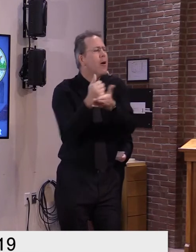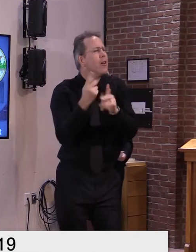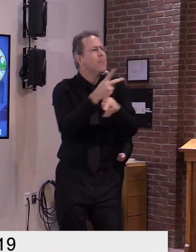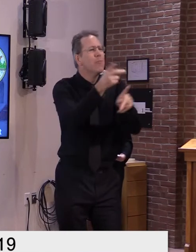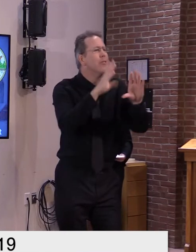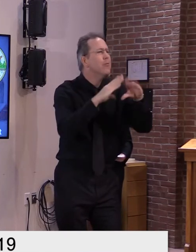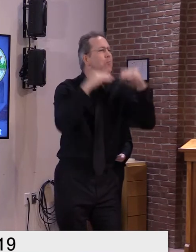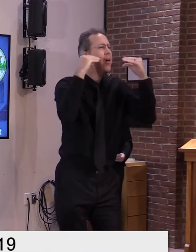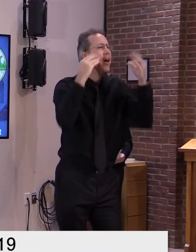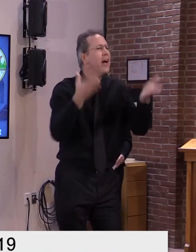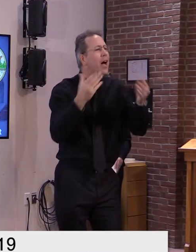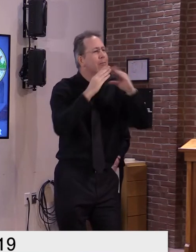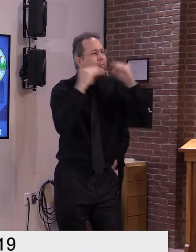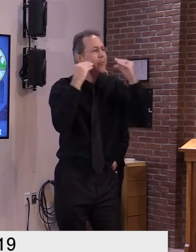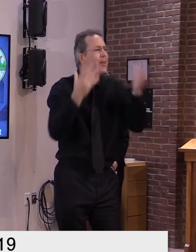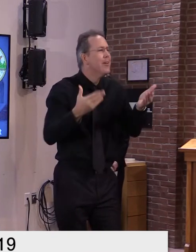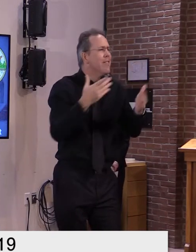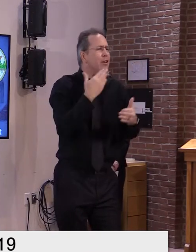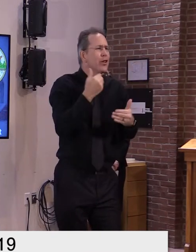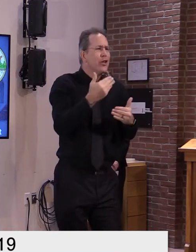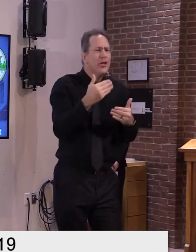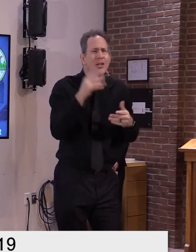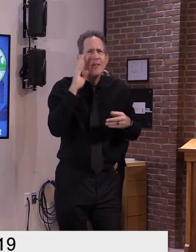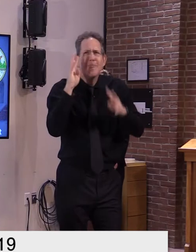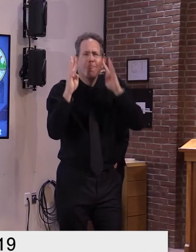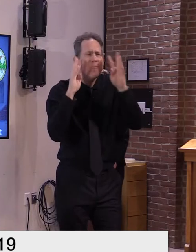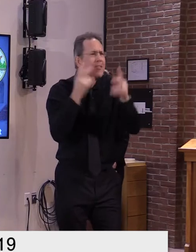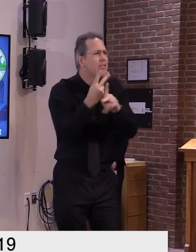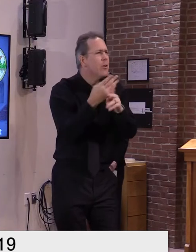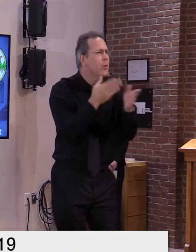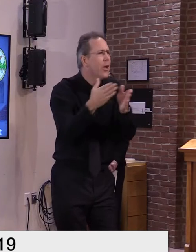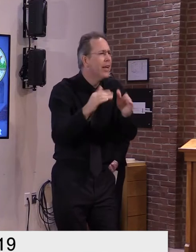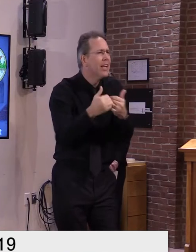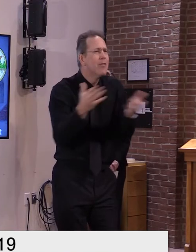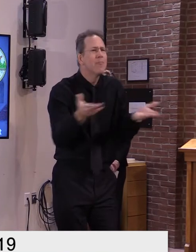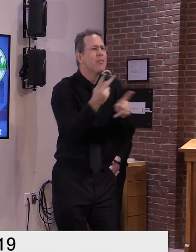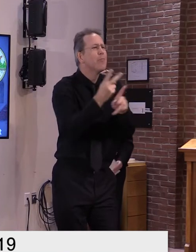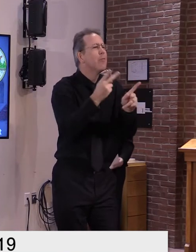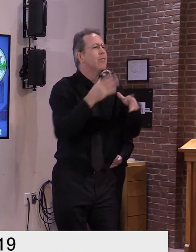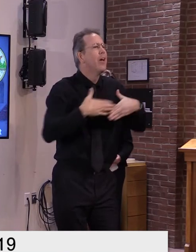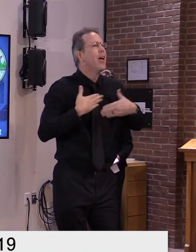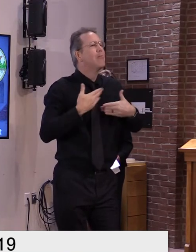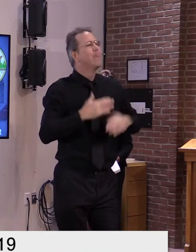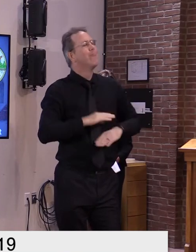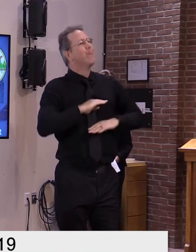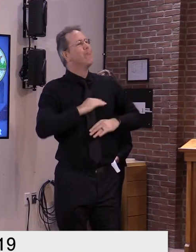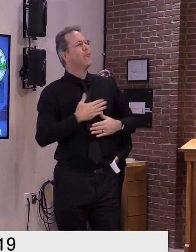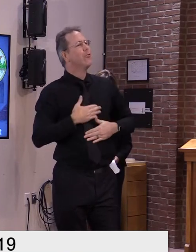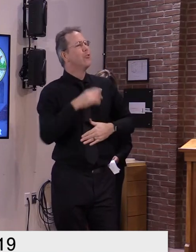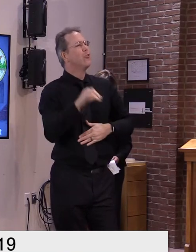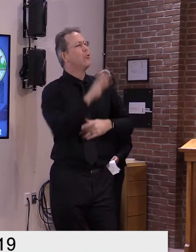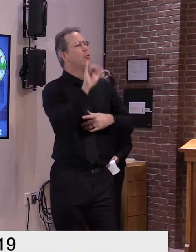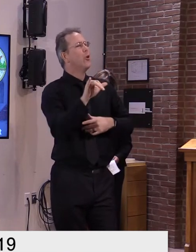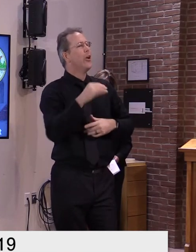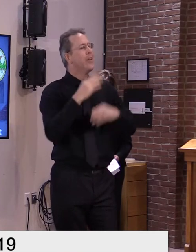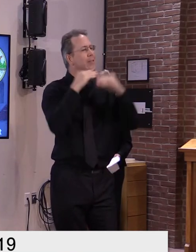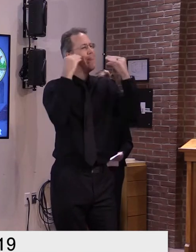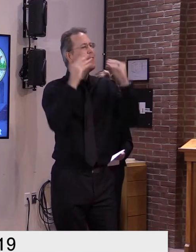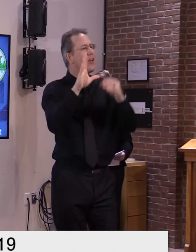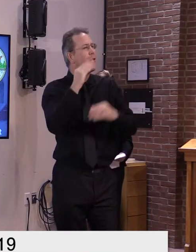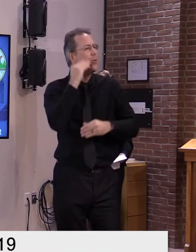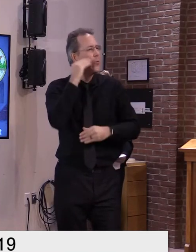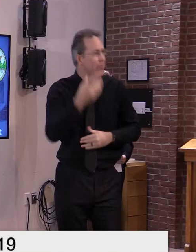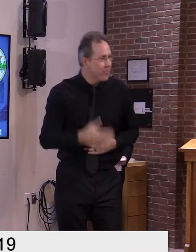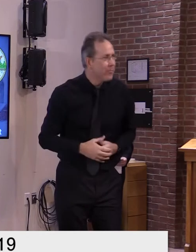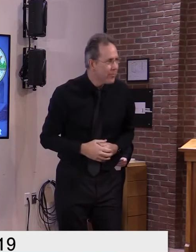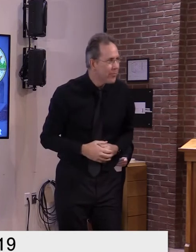time creating events and activities that bring smiles to the faces of others all year round. Now, Troy is an example of